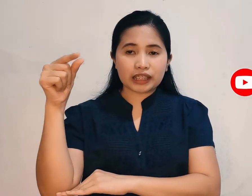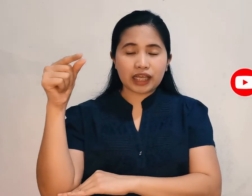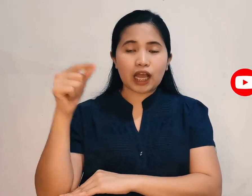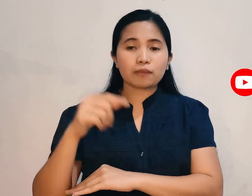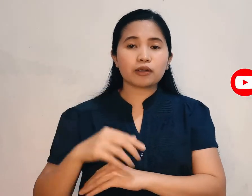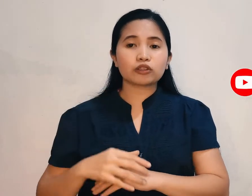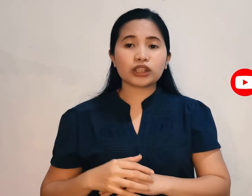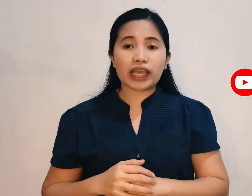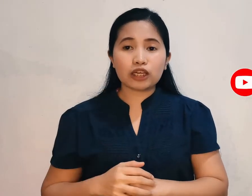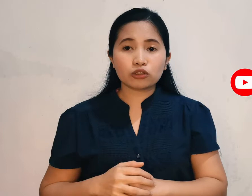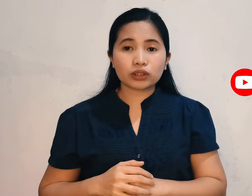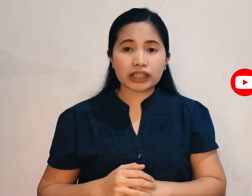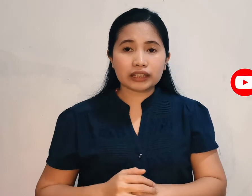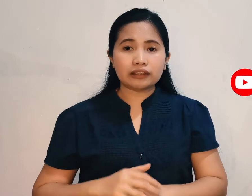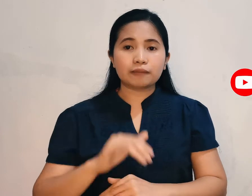Blue-green. How about yellow-green?